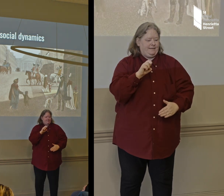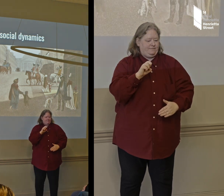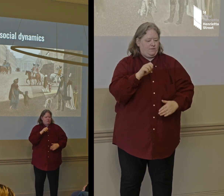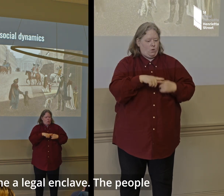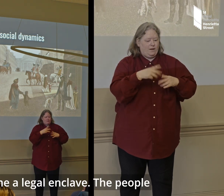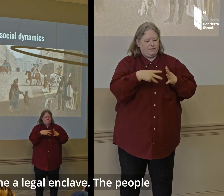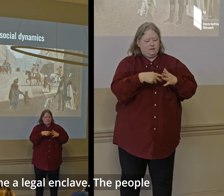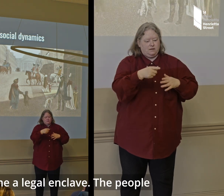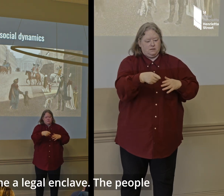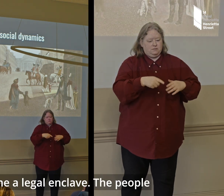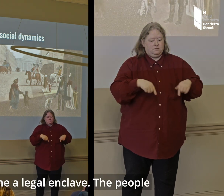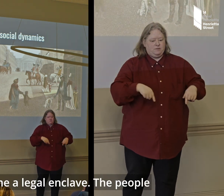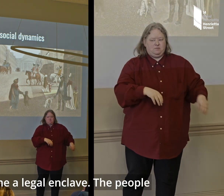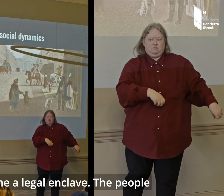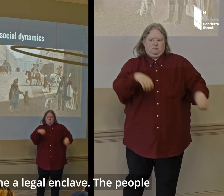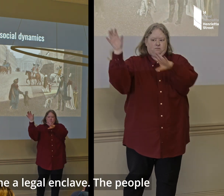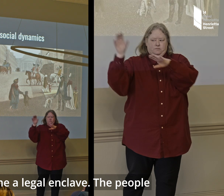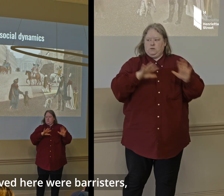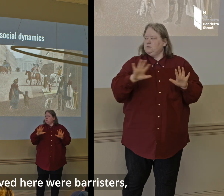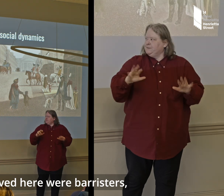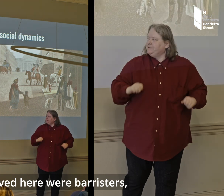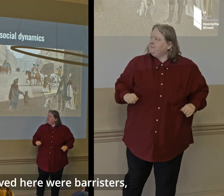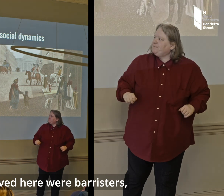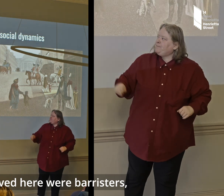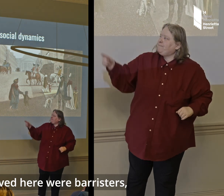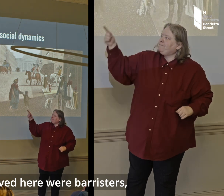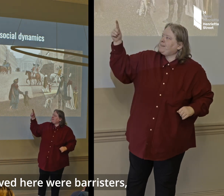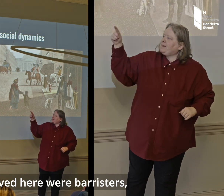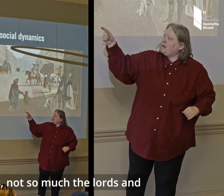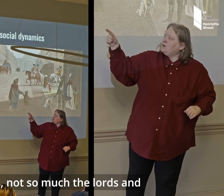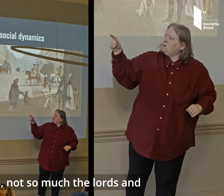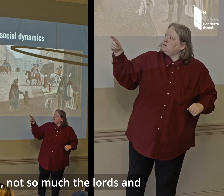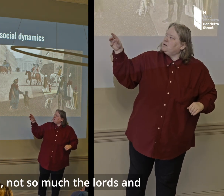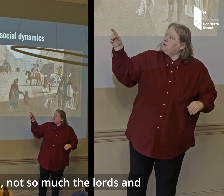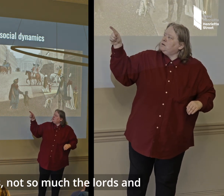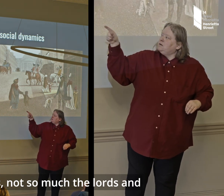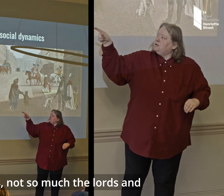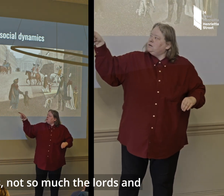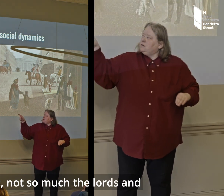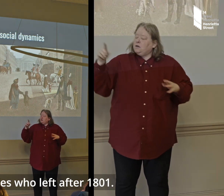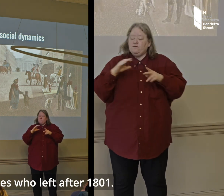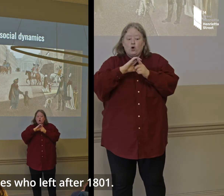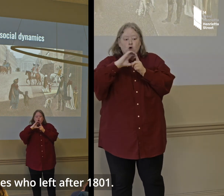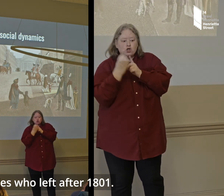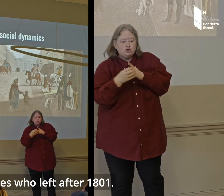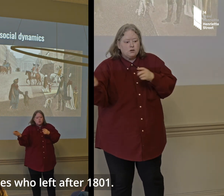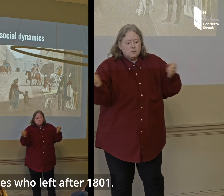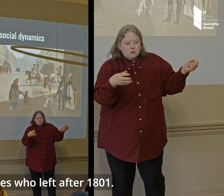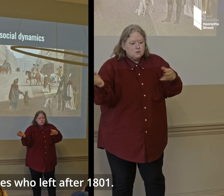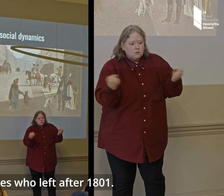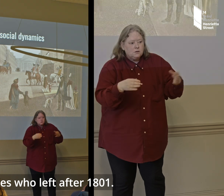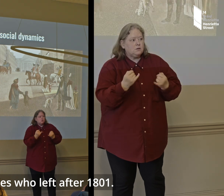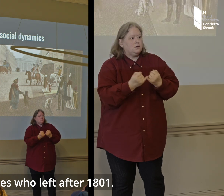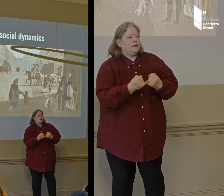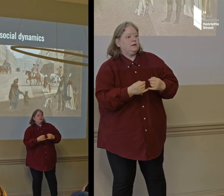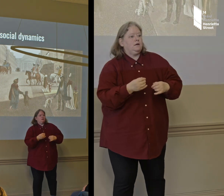change. This became a legal enclave. The people who lived here were barristers, solicitors, not so much the lords and ladies who left after